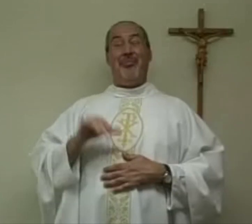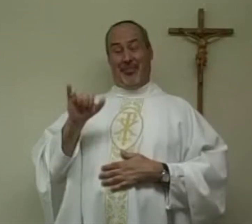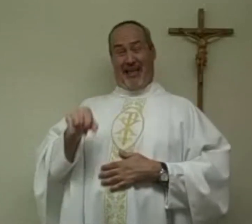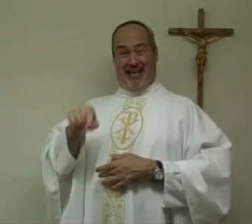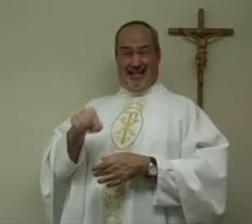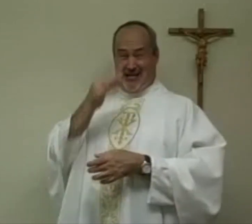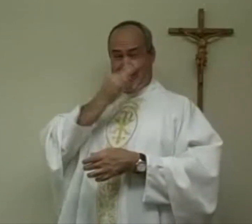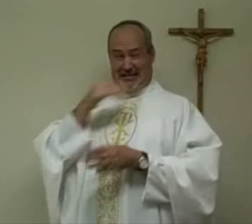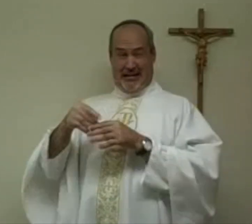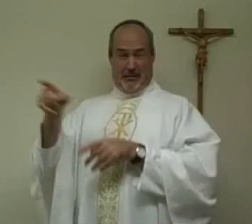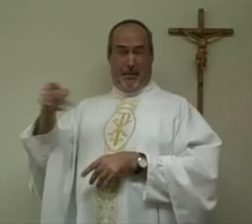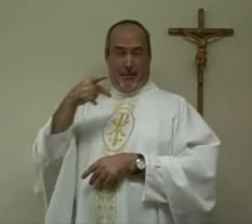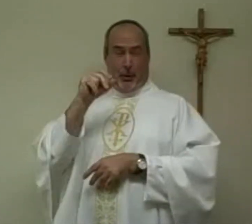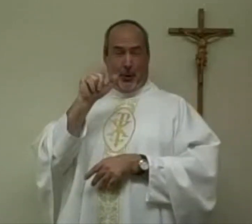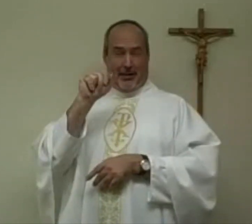AB.